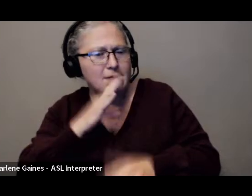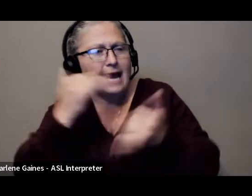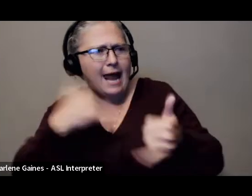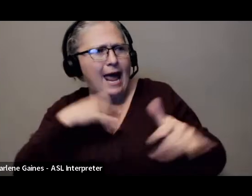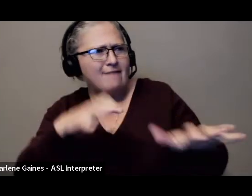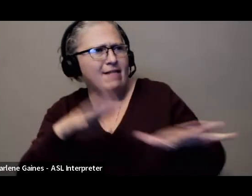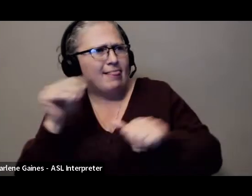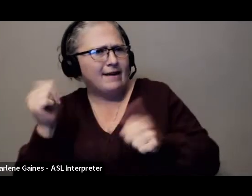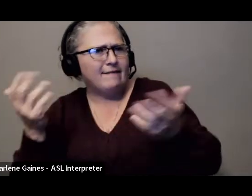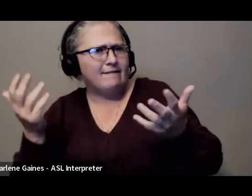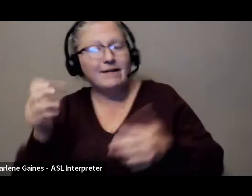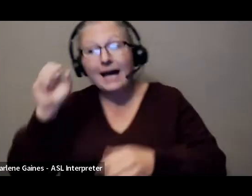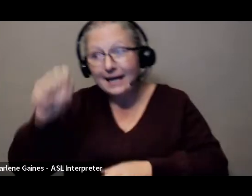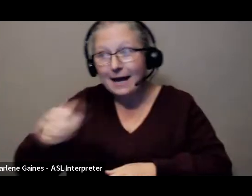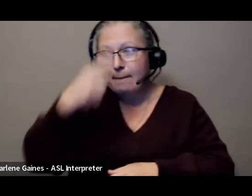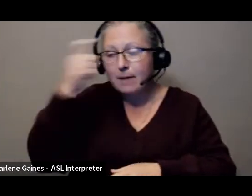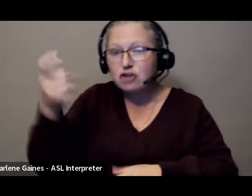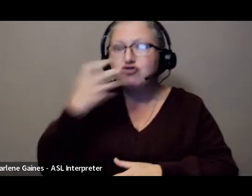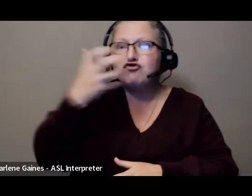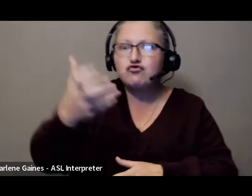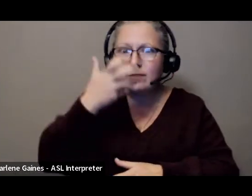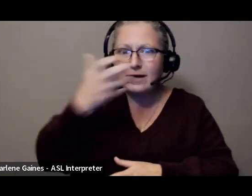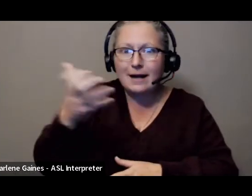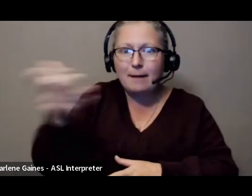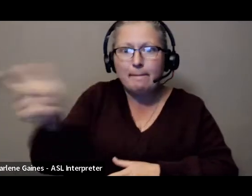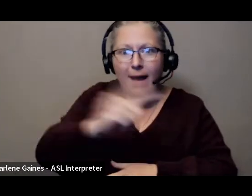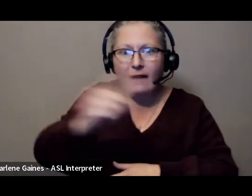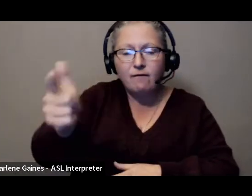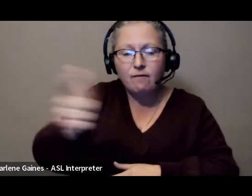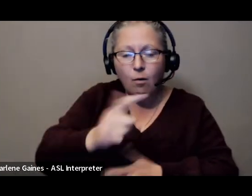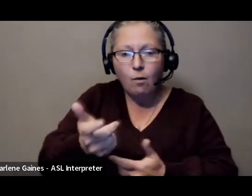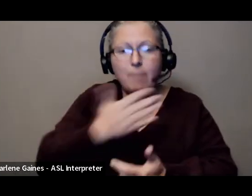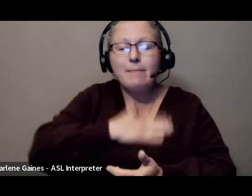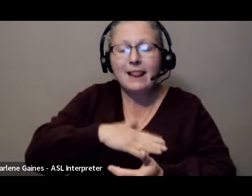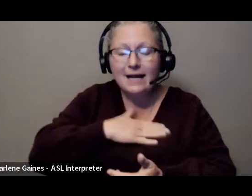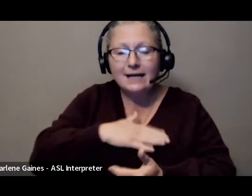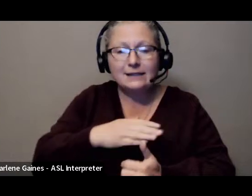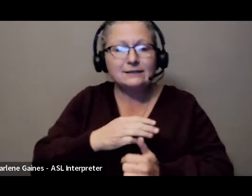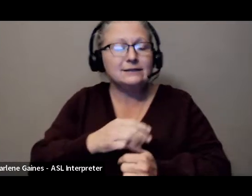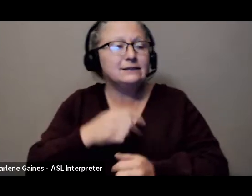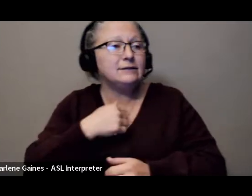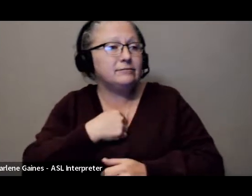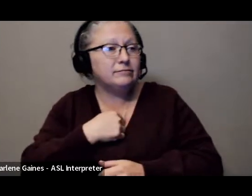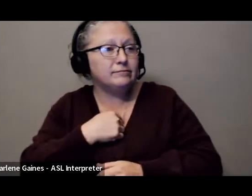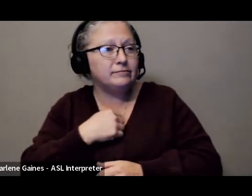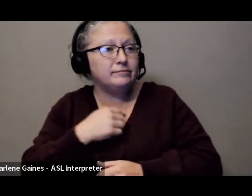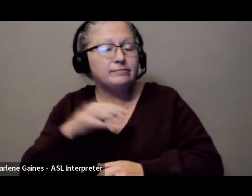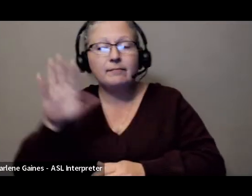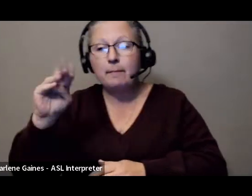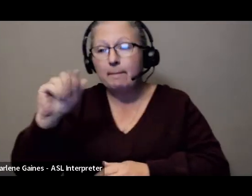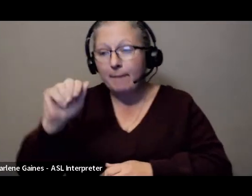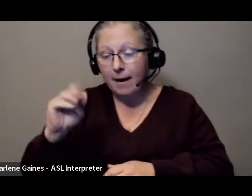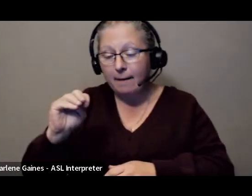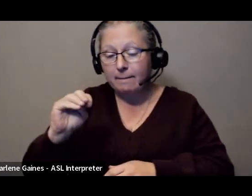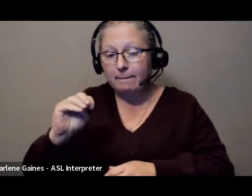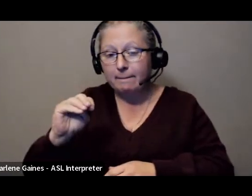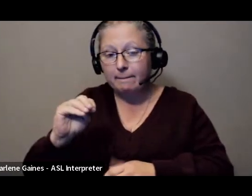leave completely. Yes, because you were screaming back and forth. Please. Ma'am.